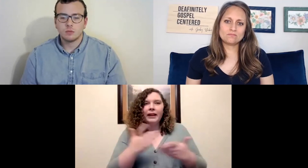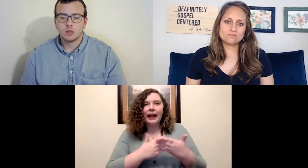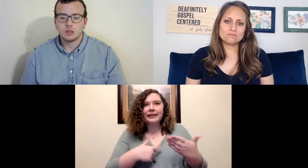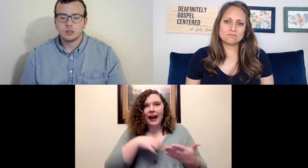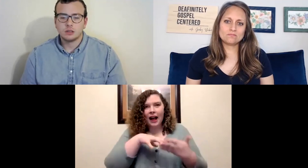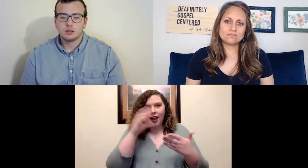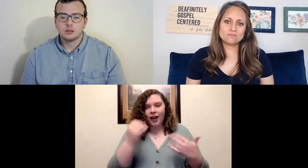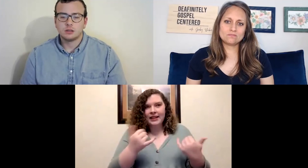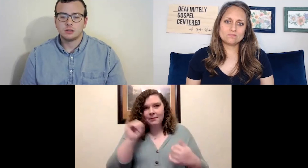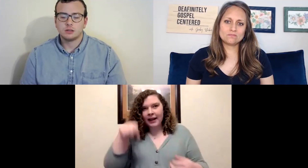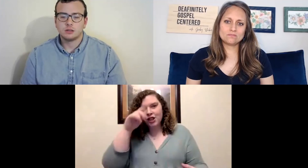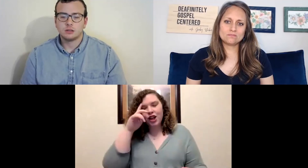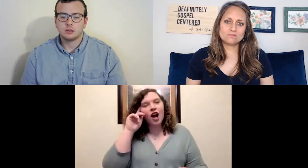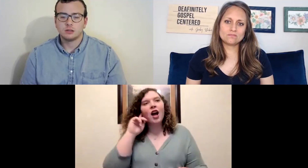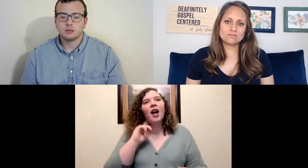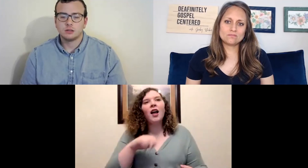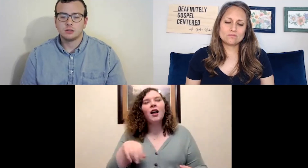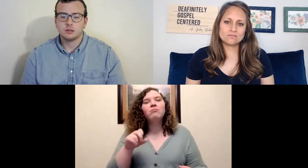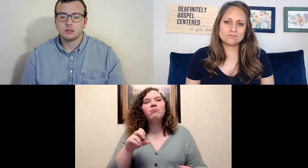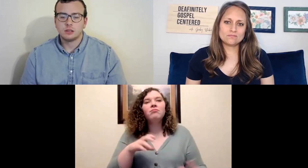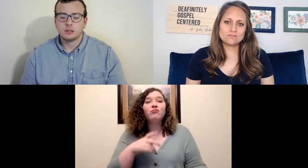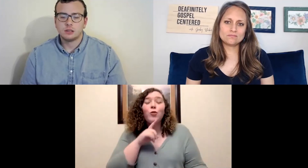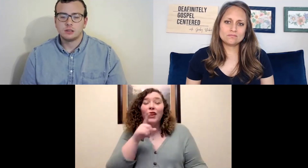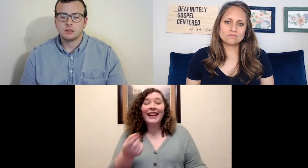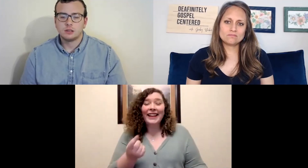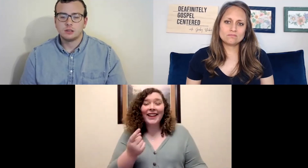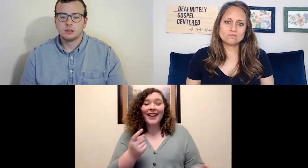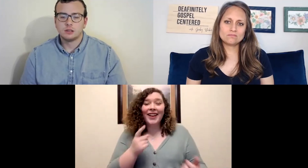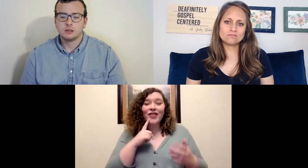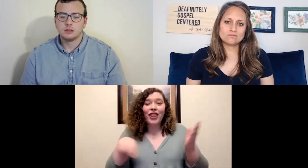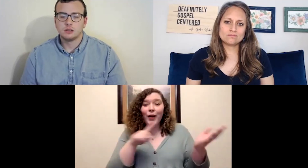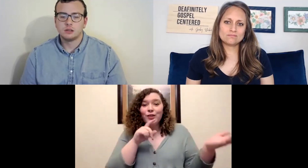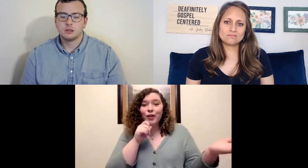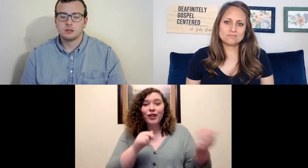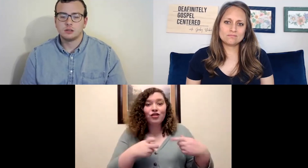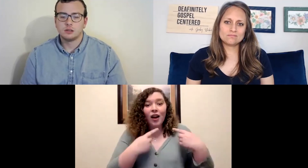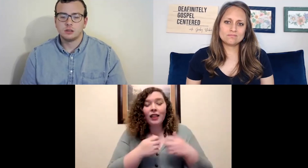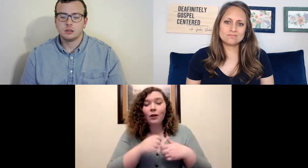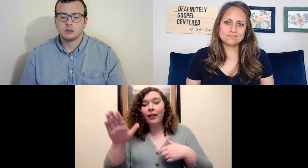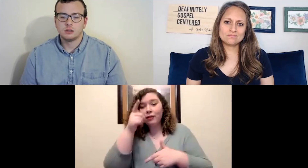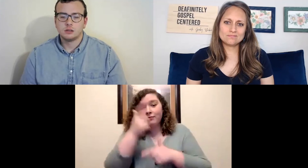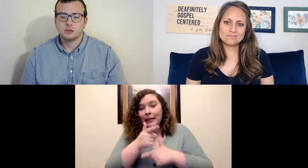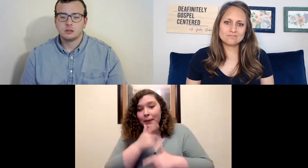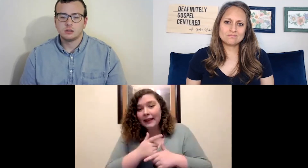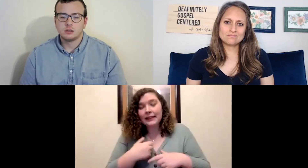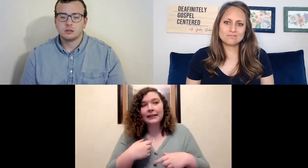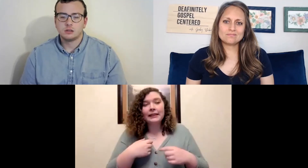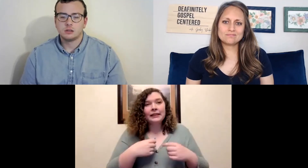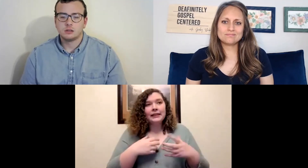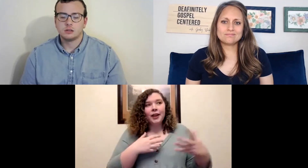maintain that relationship across a distance. So I've learned that some this semester is really the importance of staying in